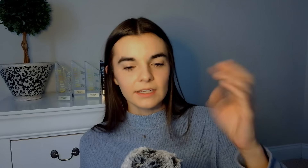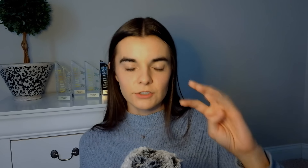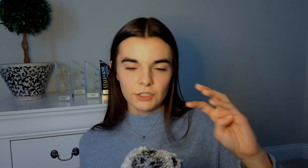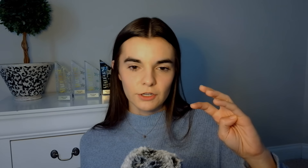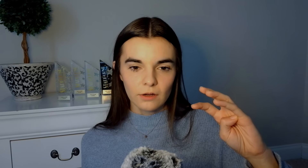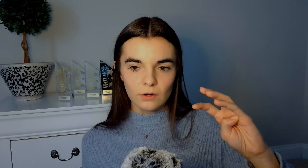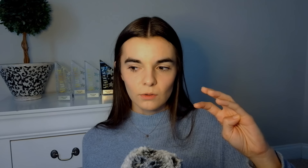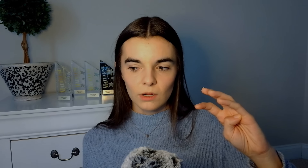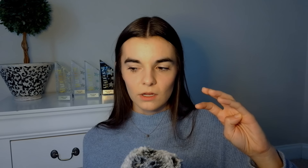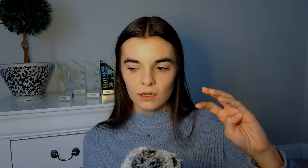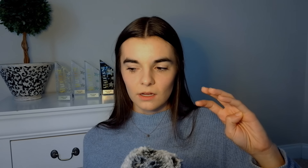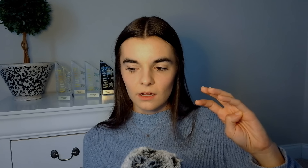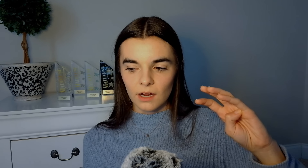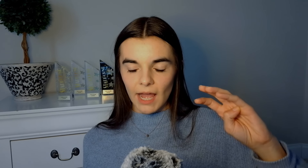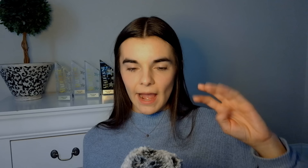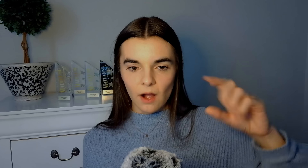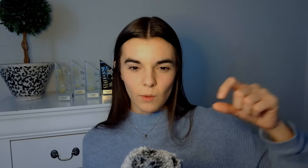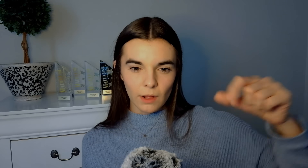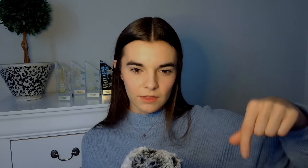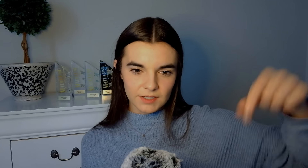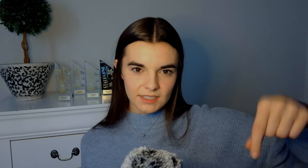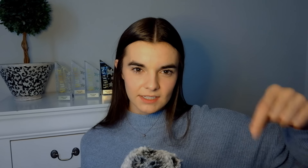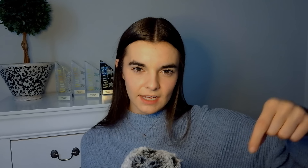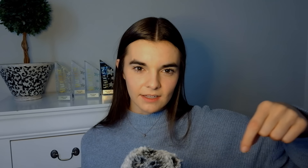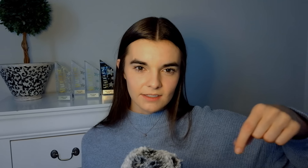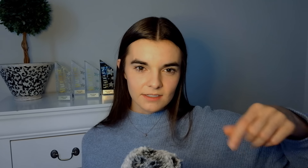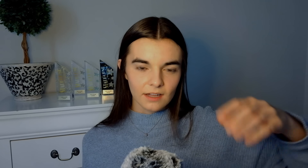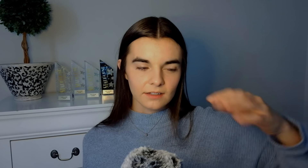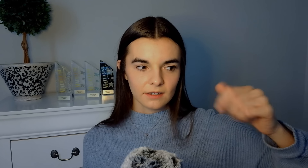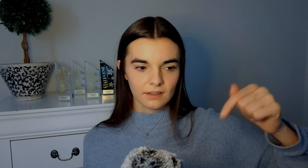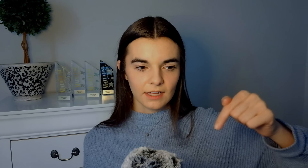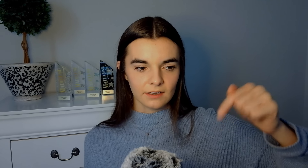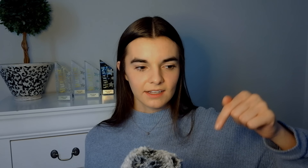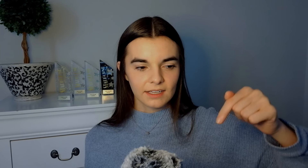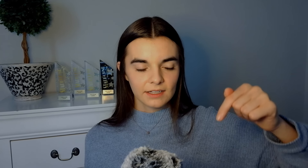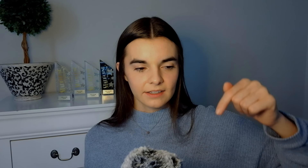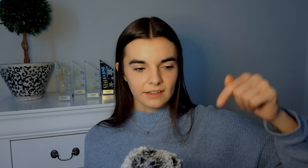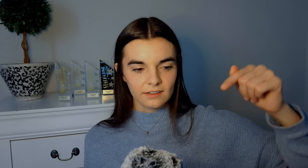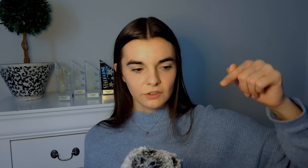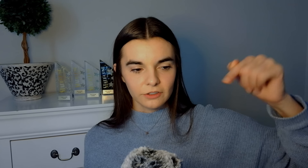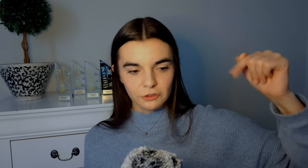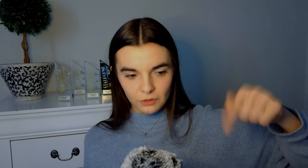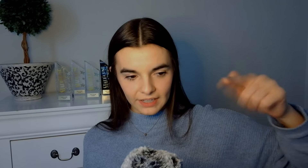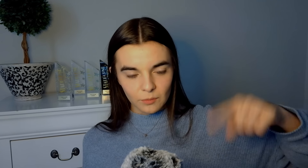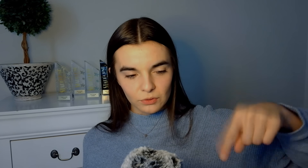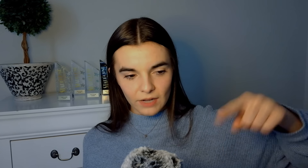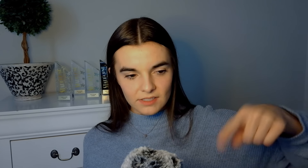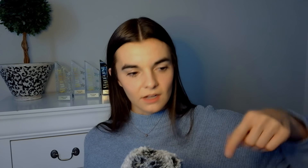to know how well the steak is done, that you, like, press